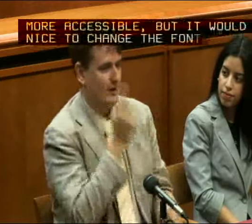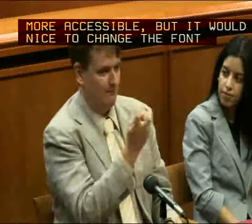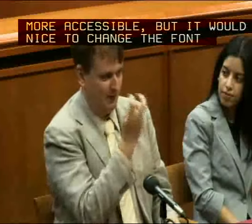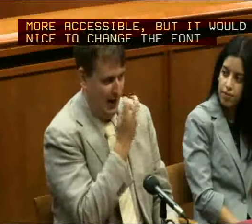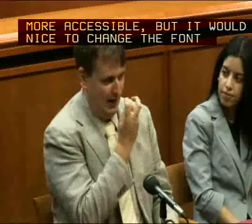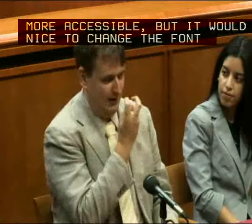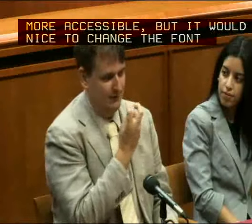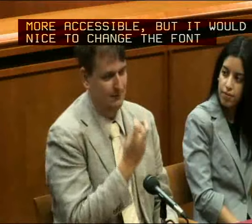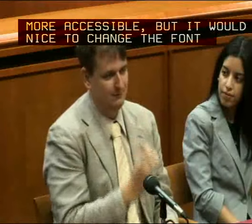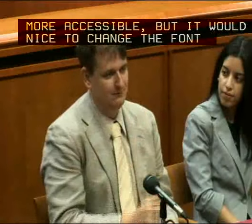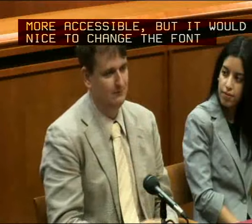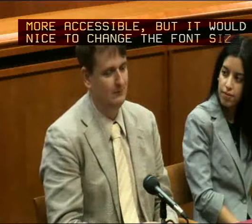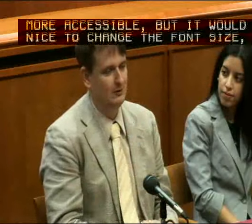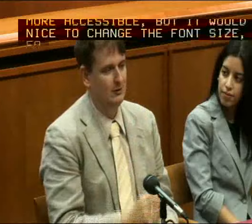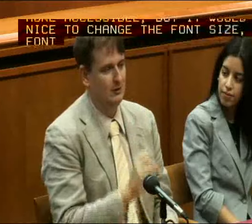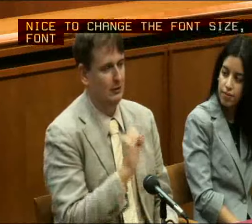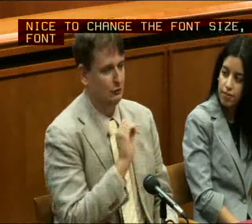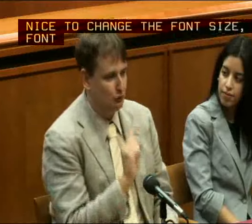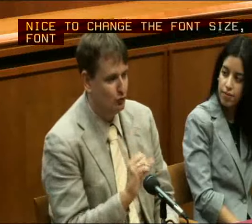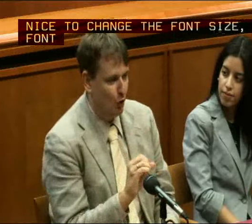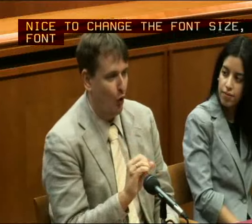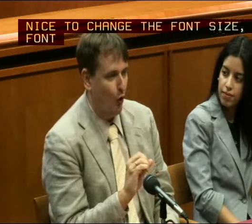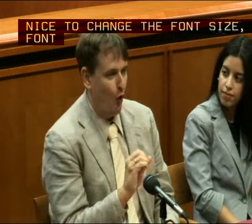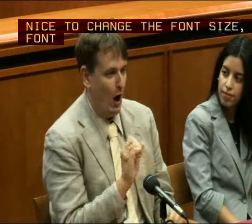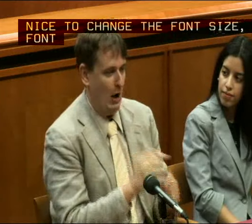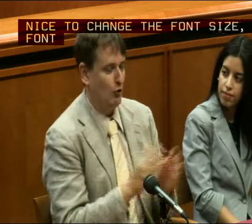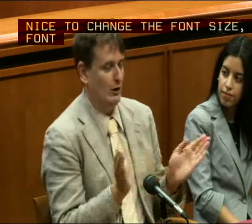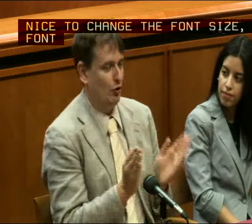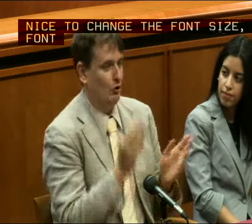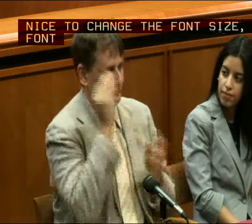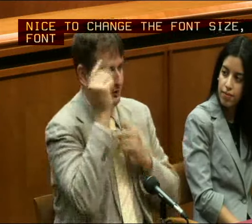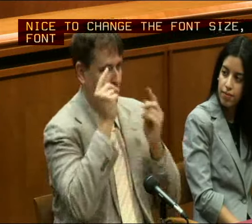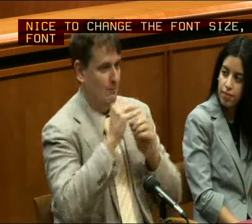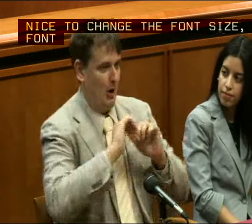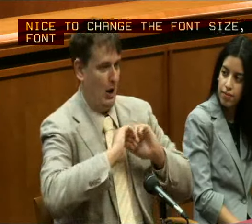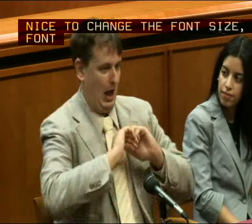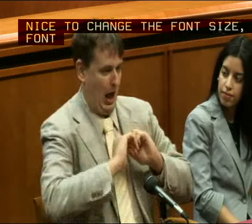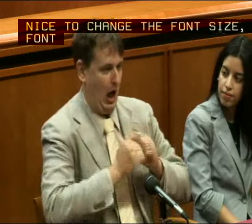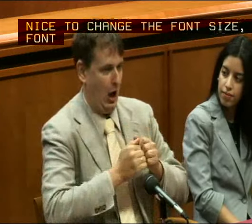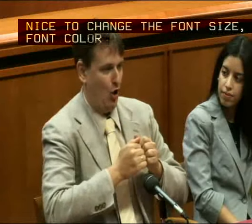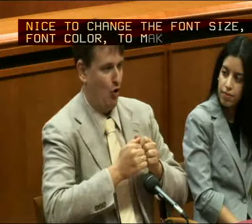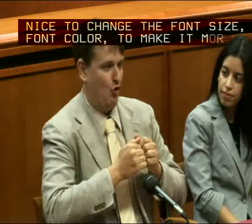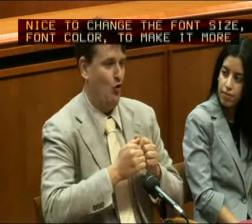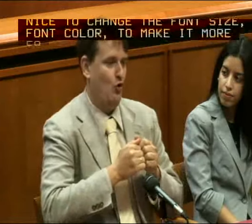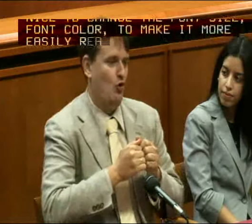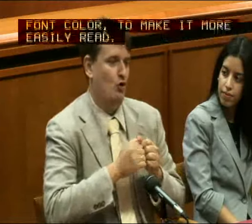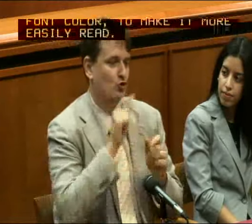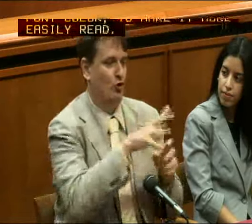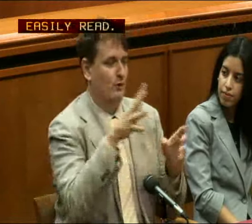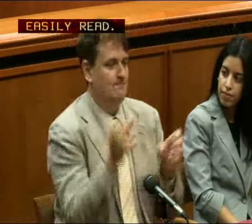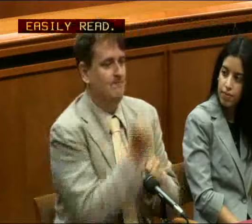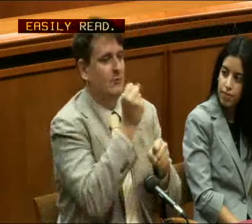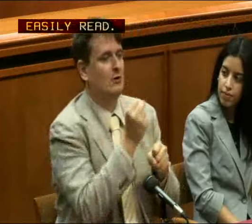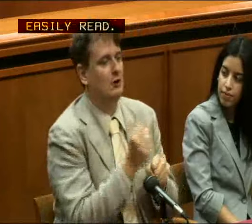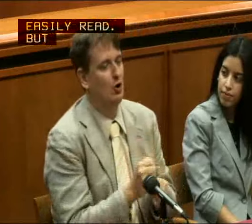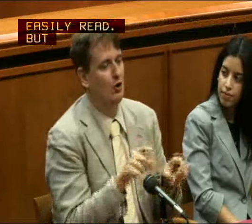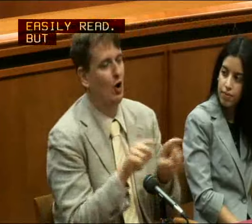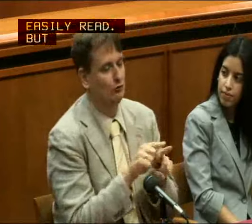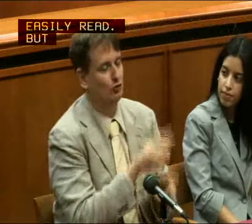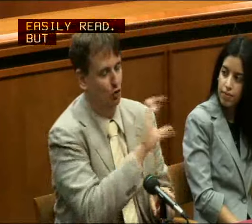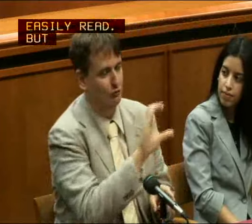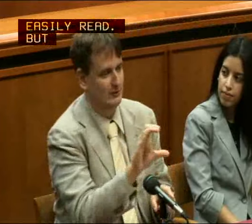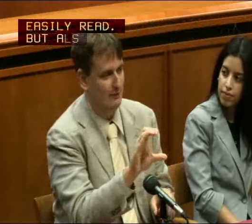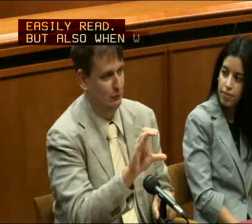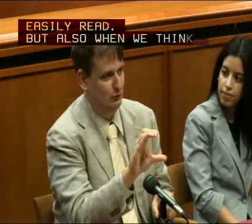easily read. But also when we think about the deaf-blind community, they really can't access that information. So I would ask you